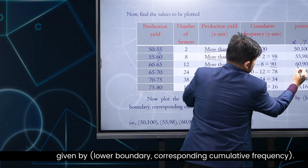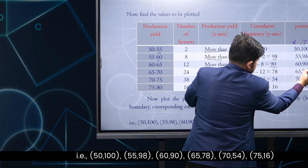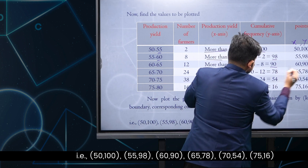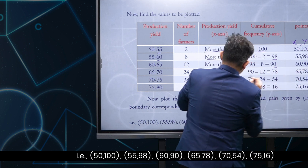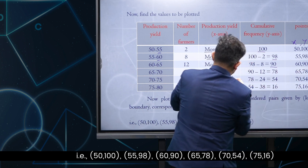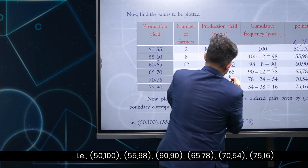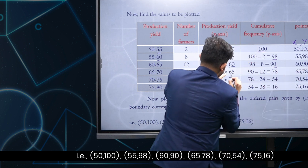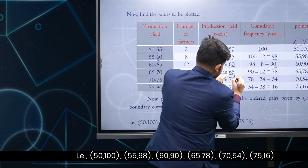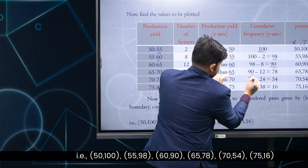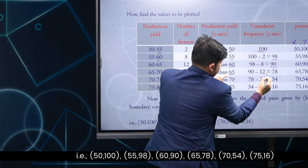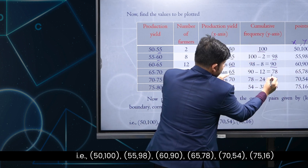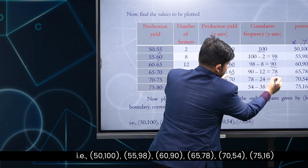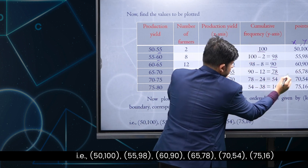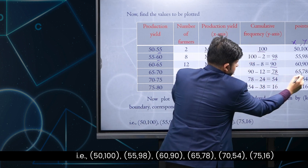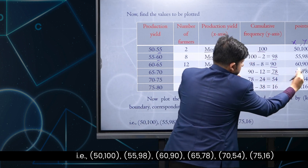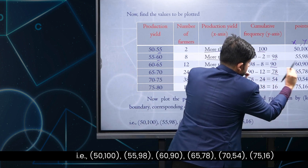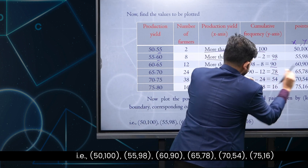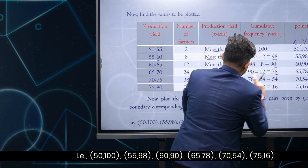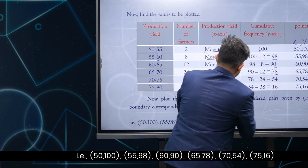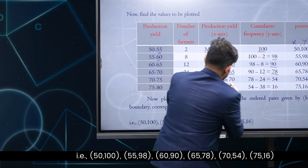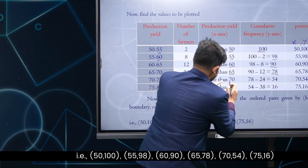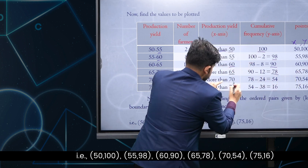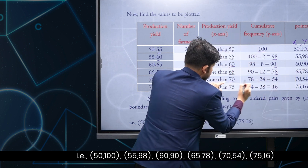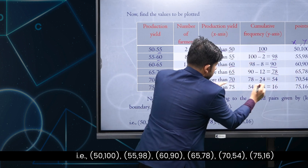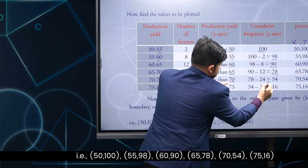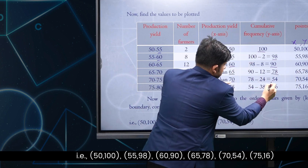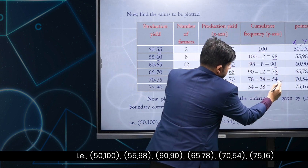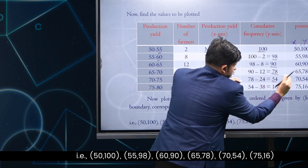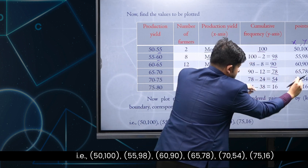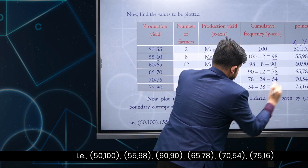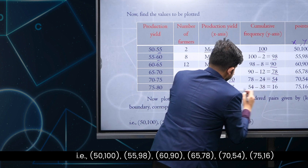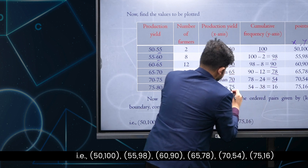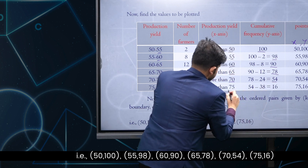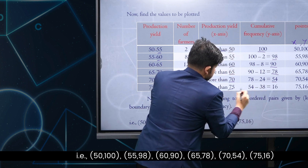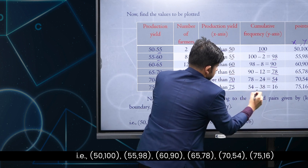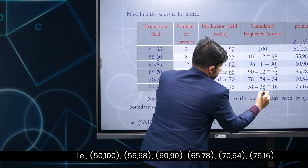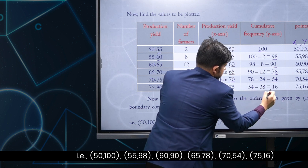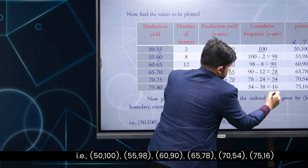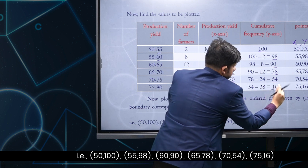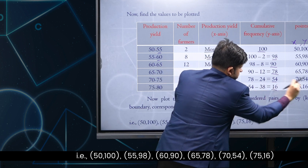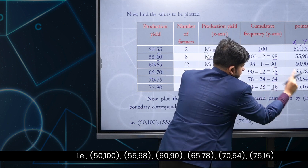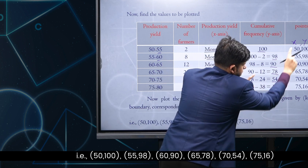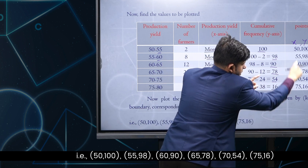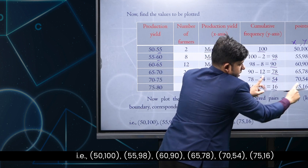That is 50, 100, 55, 98, 60, 90, 65, 78, 70,